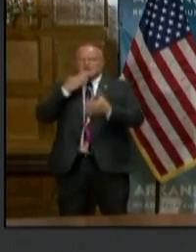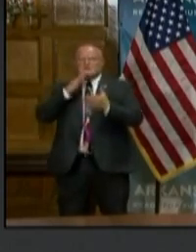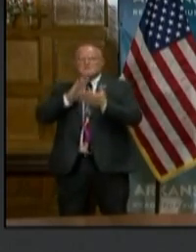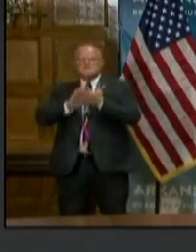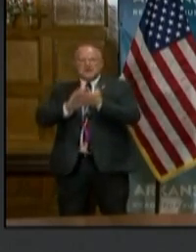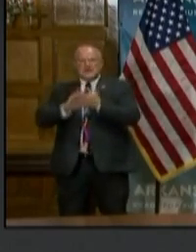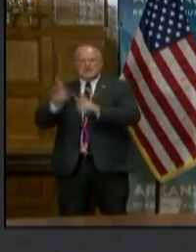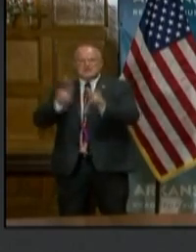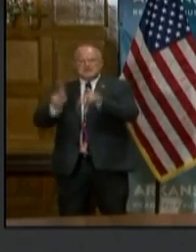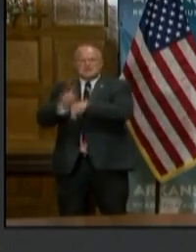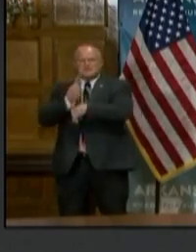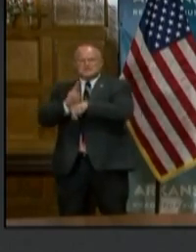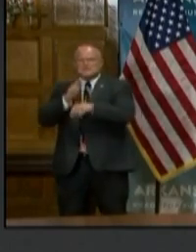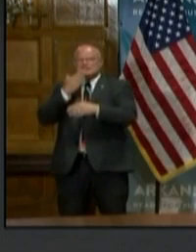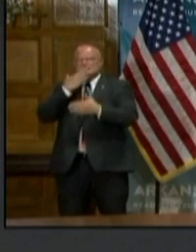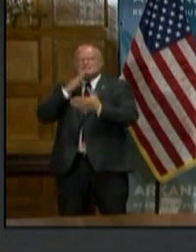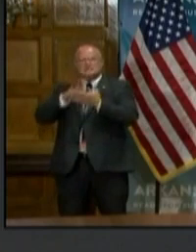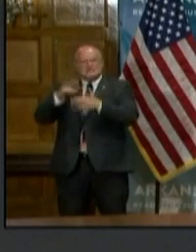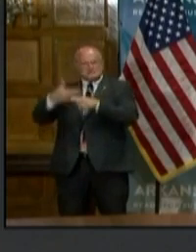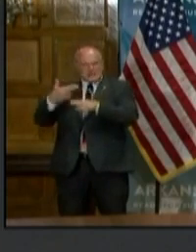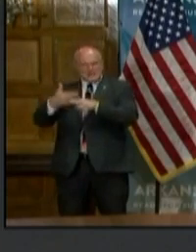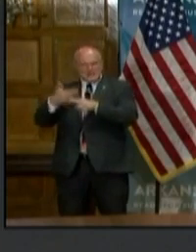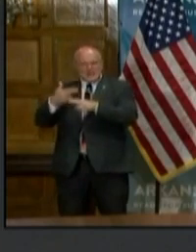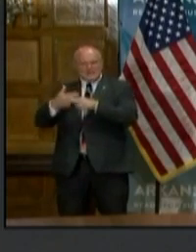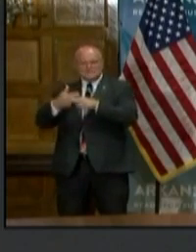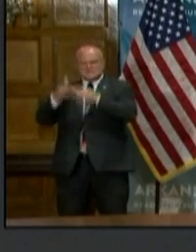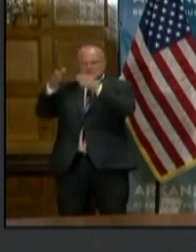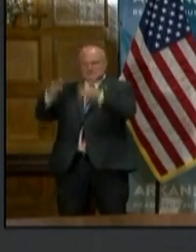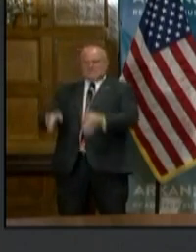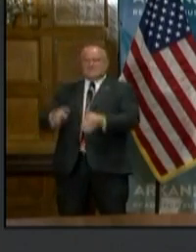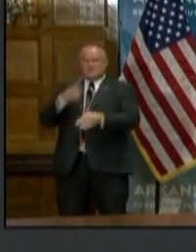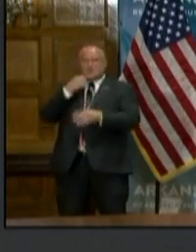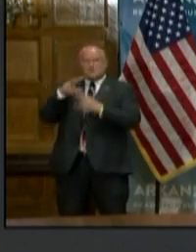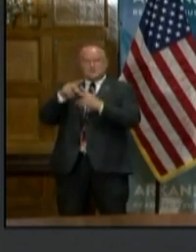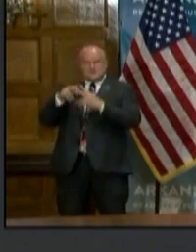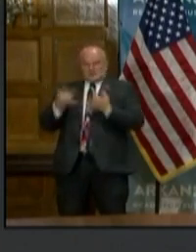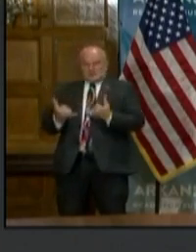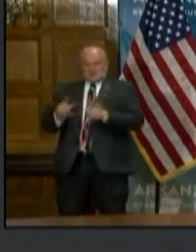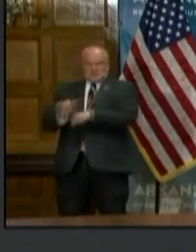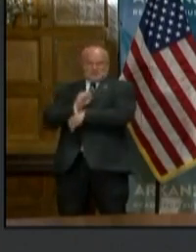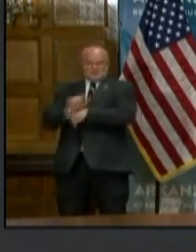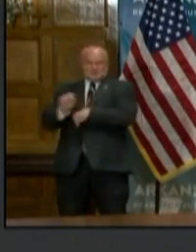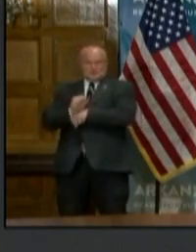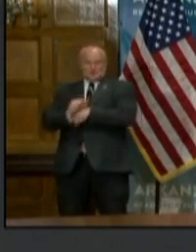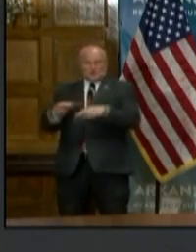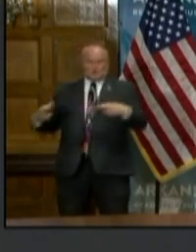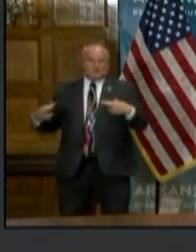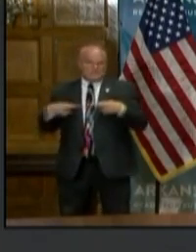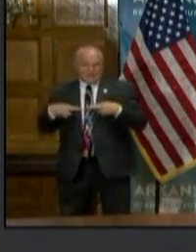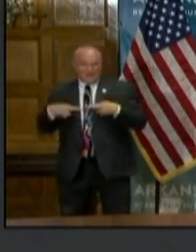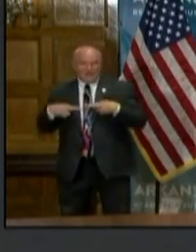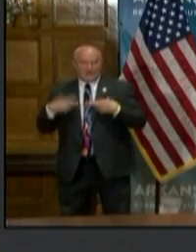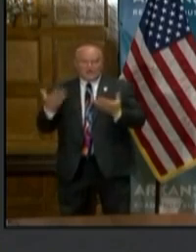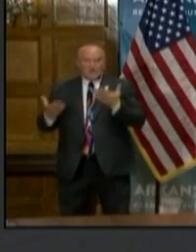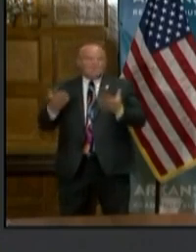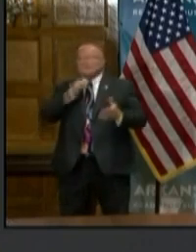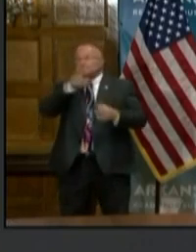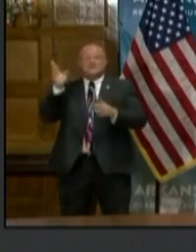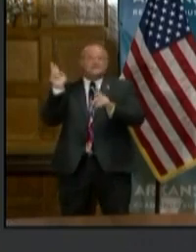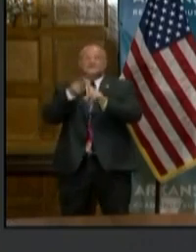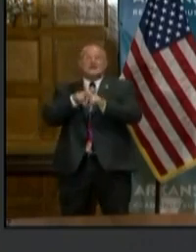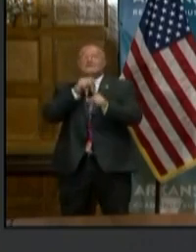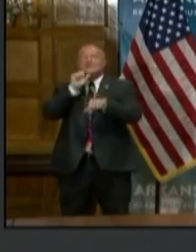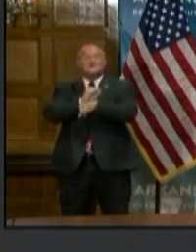and personal information of an individual who is either currently employed or retired or who may have never filed